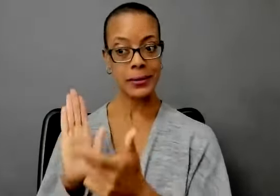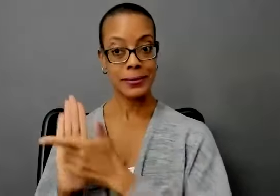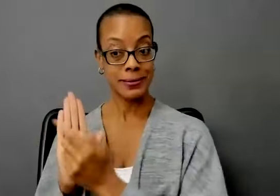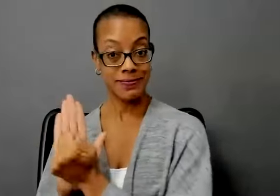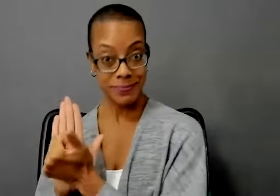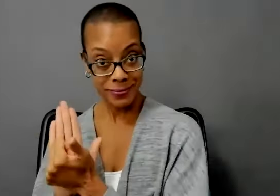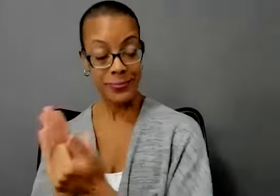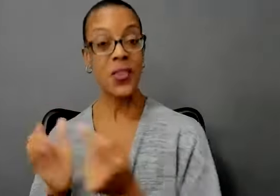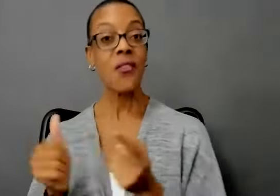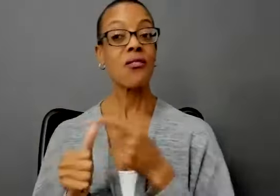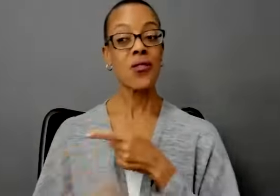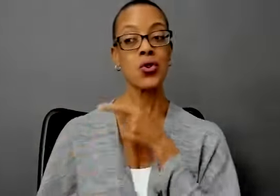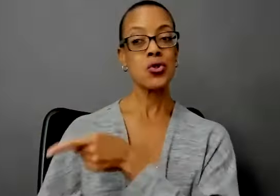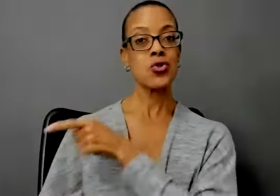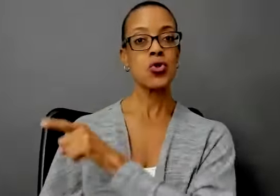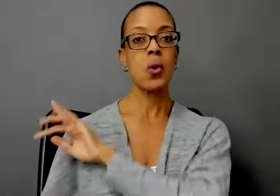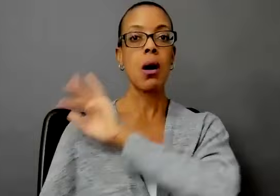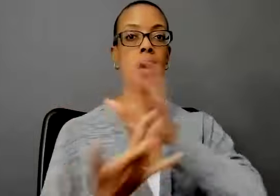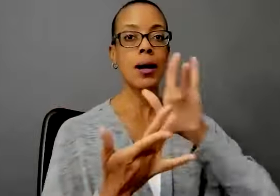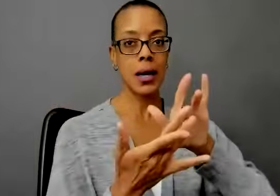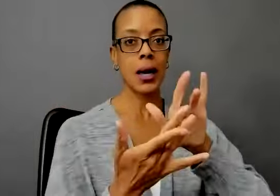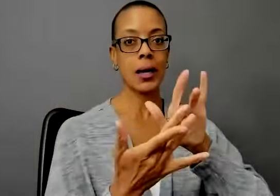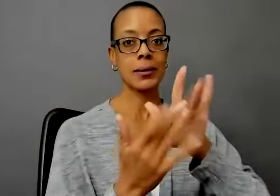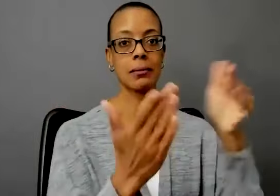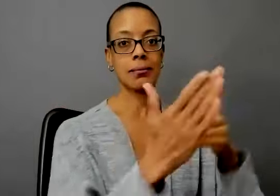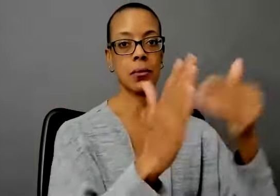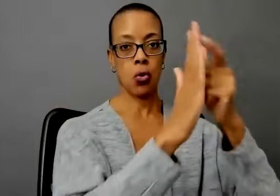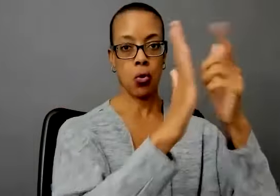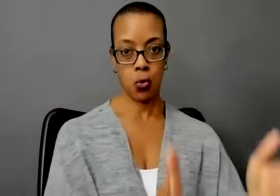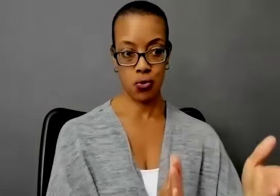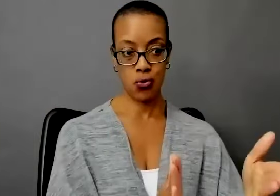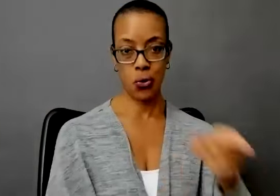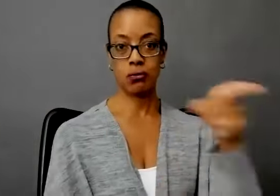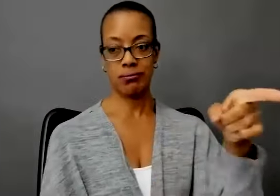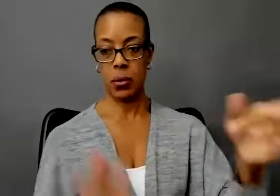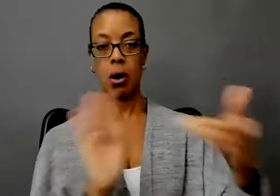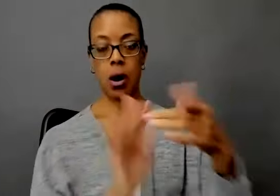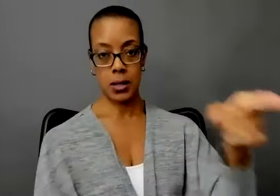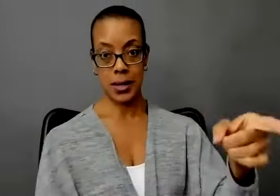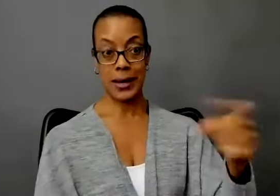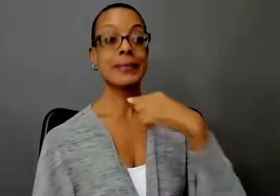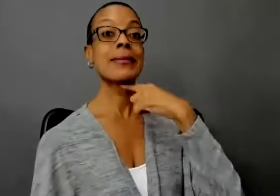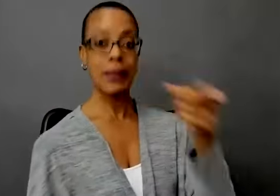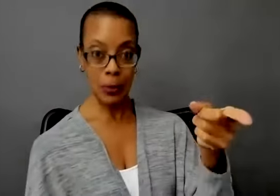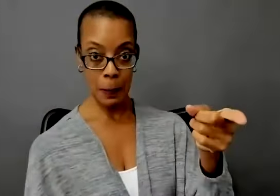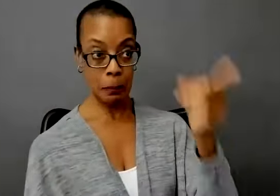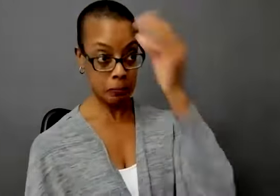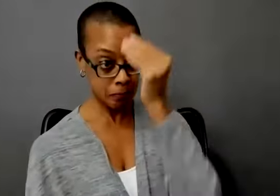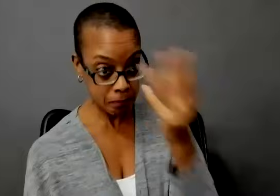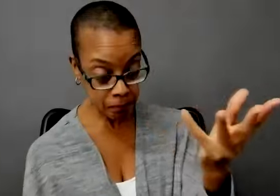or survivor needs to reach out to the prosecution. So the prosecution handling their case to say that this, I understand there's a